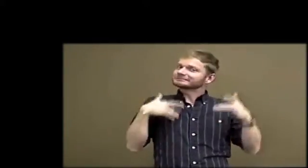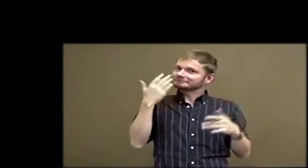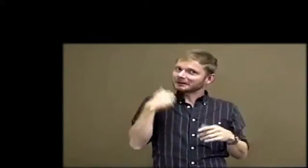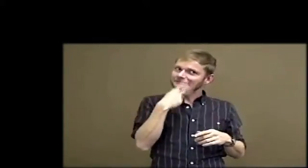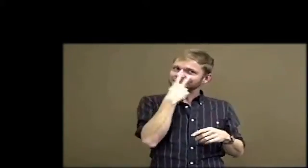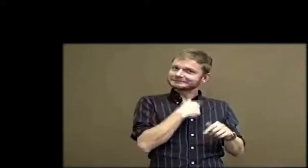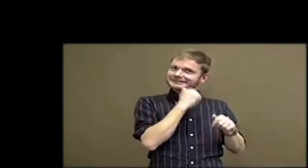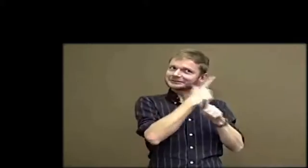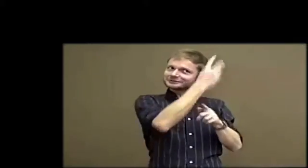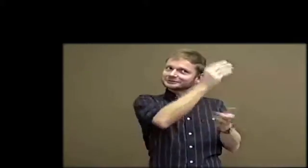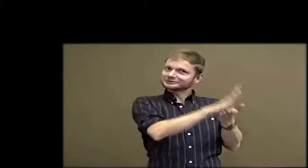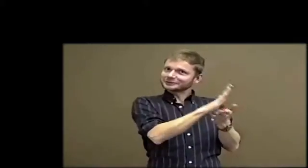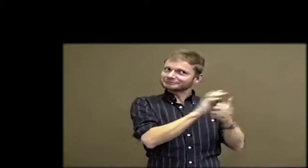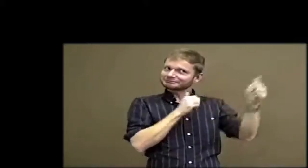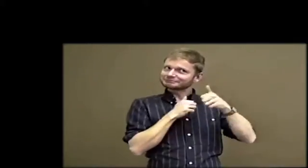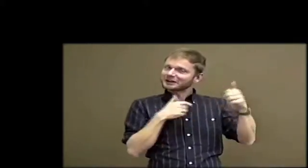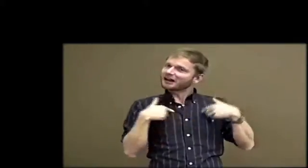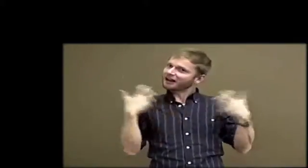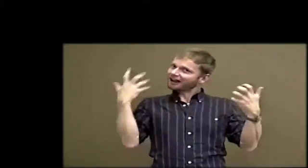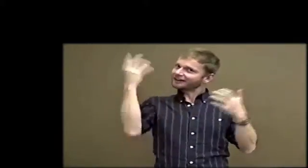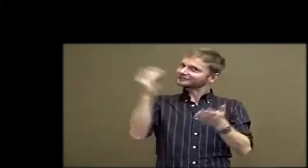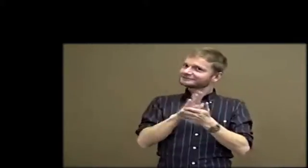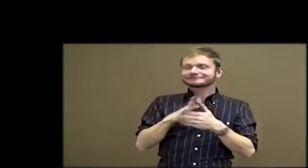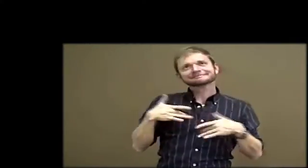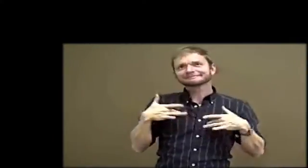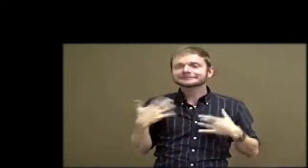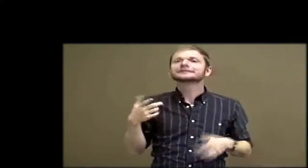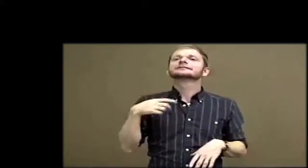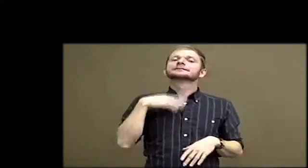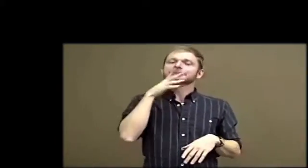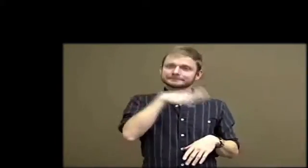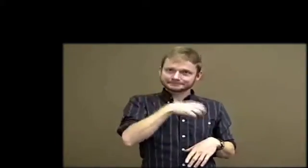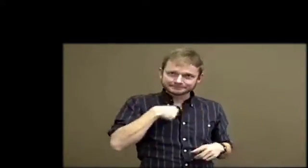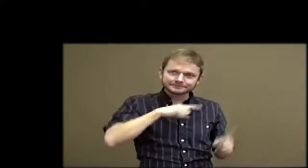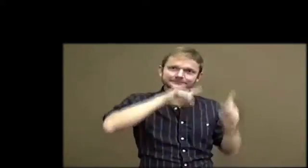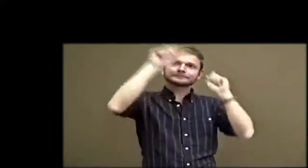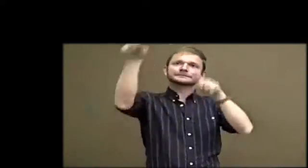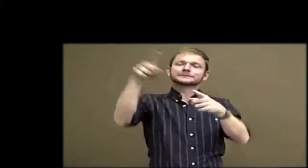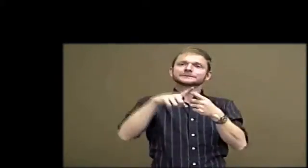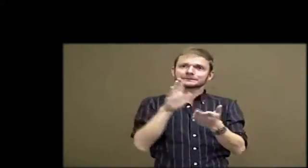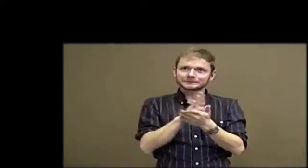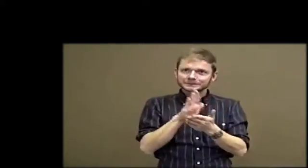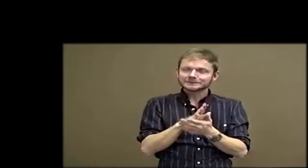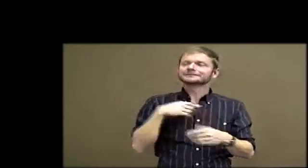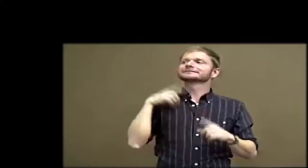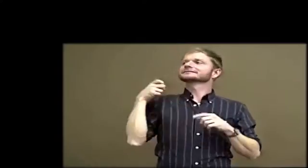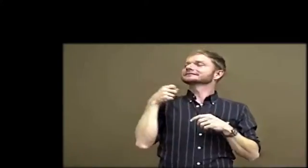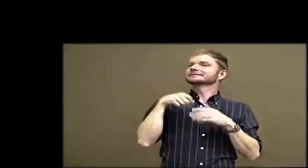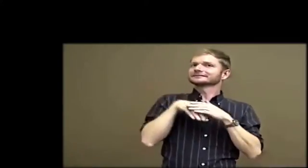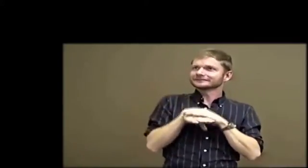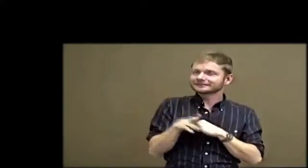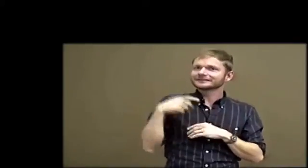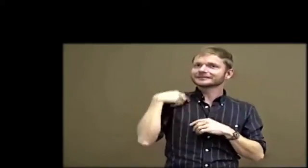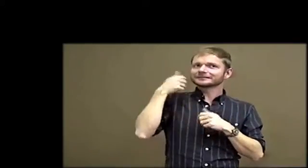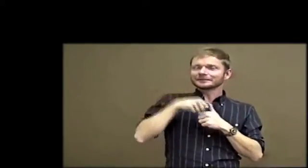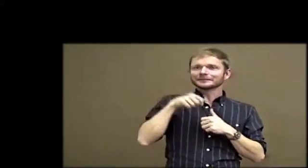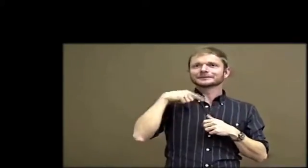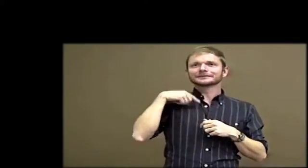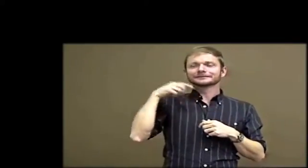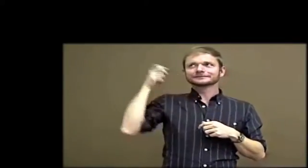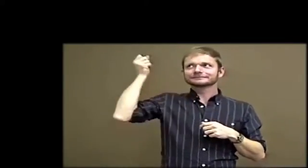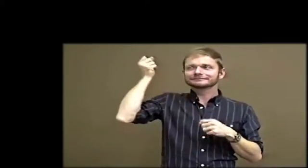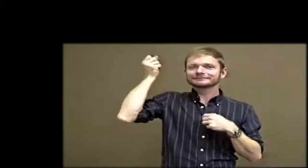I was excited to go, and when I started my first day, I noticed that my teacher was speaking while she was signing slowly. It looked like inadequate signing to